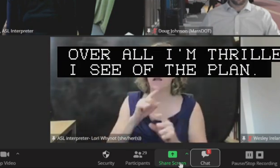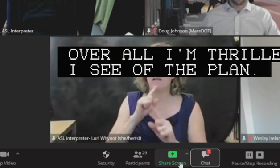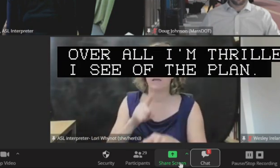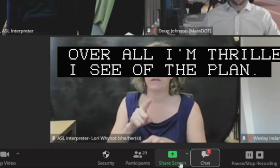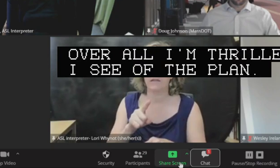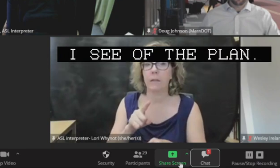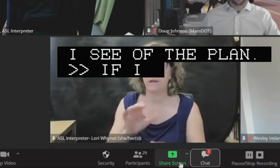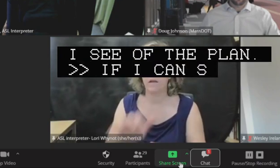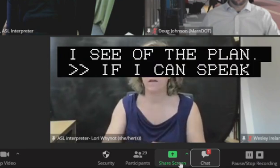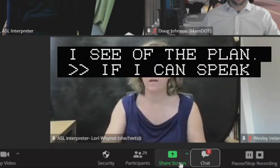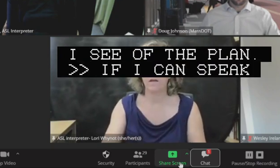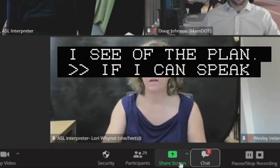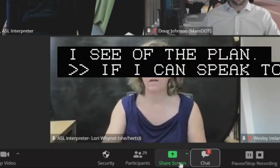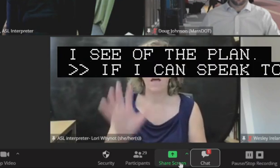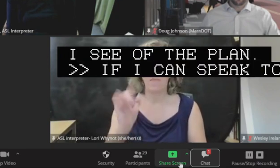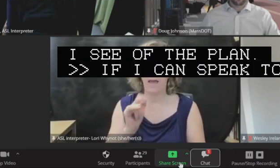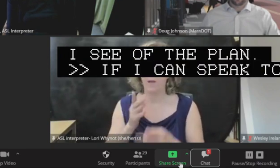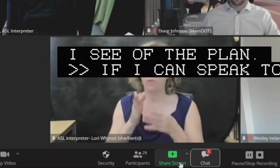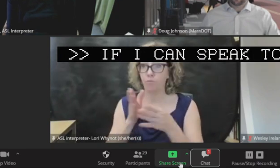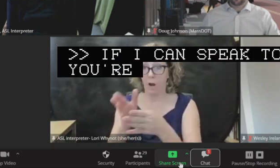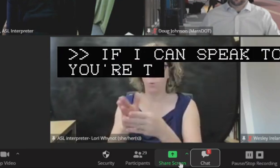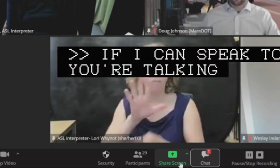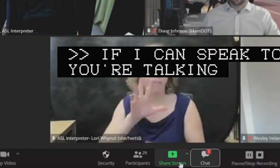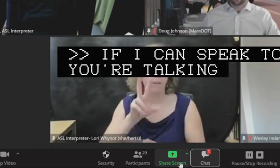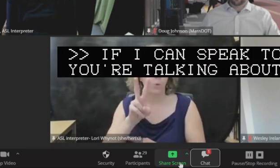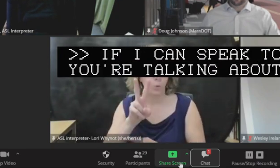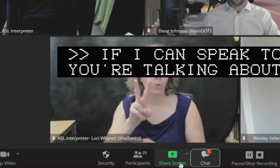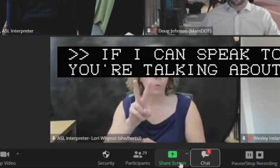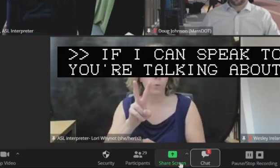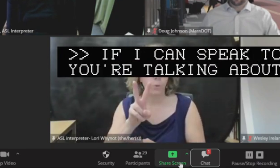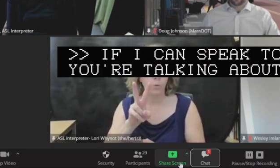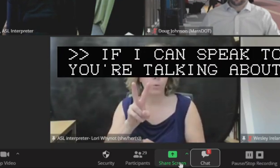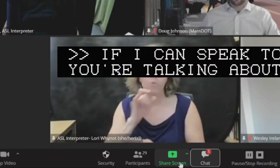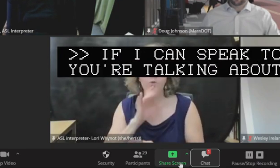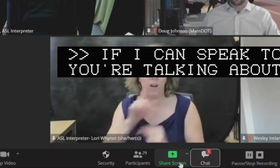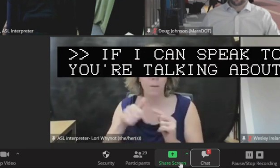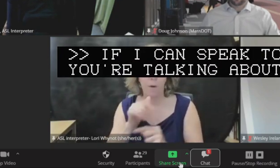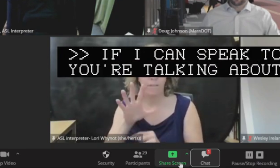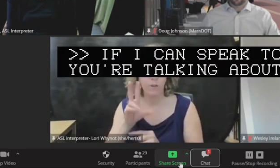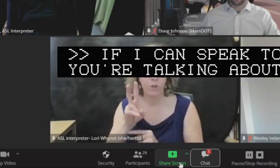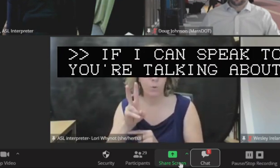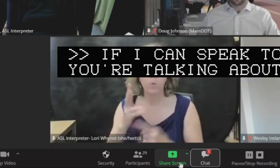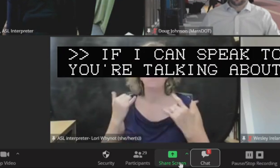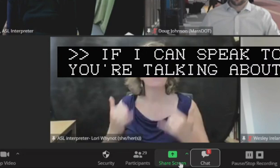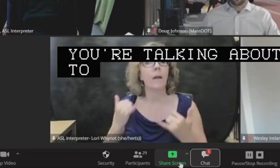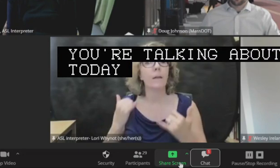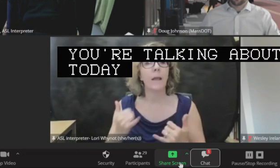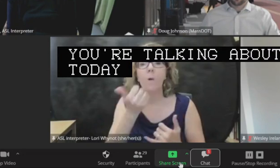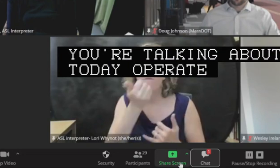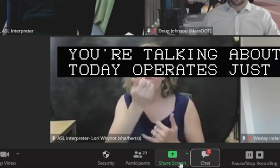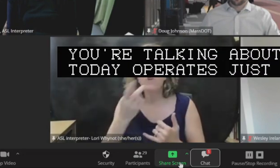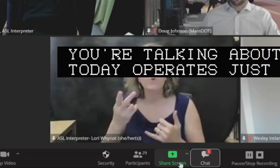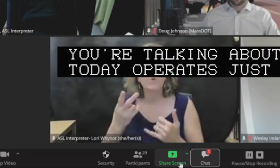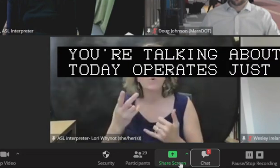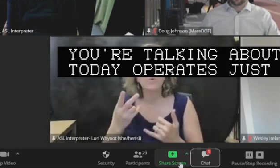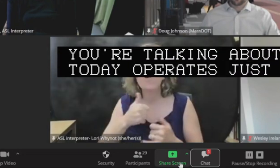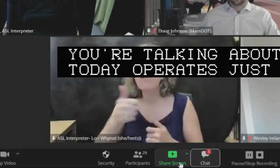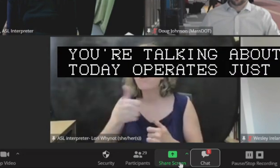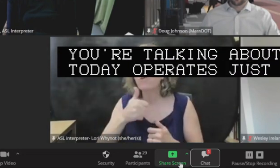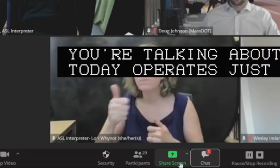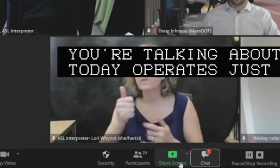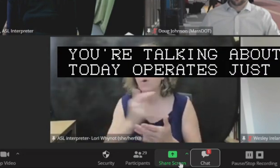if I can speak to the route that you're talking about, Route 52, which today operates just with a couple trips on weekdays and does not operate